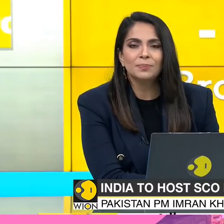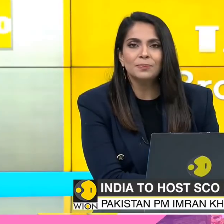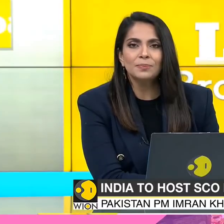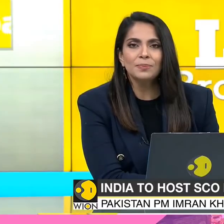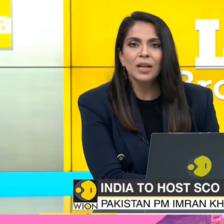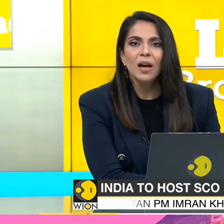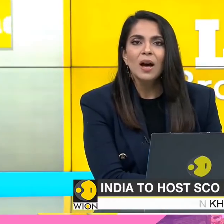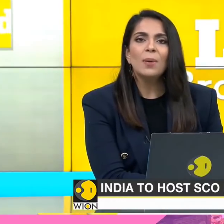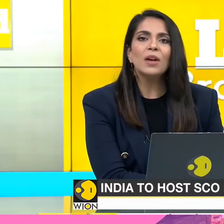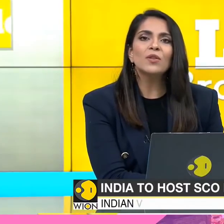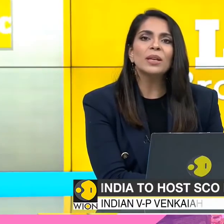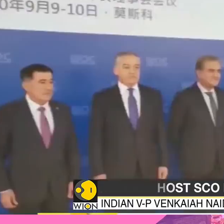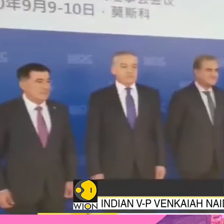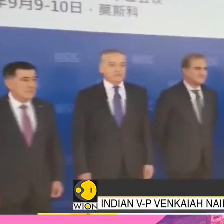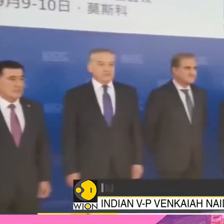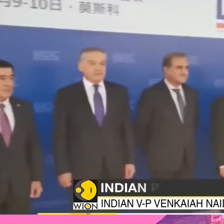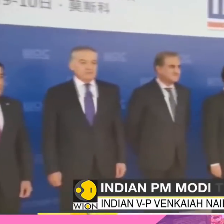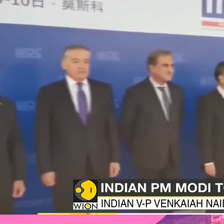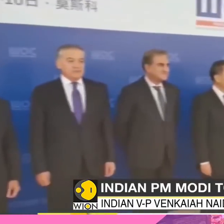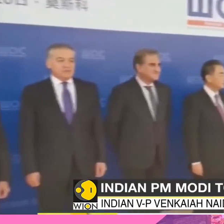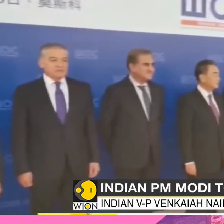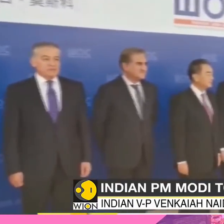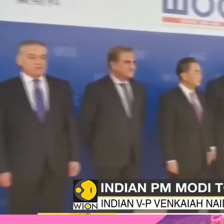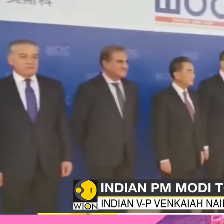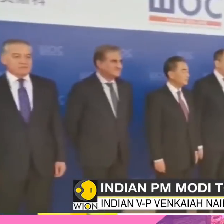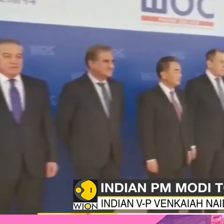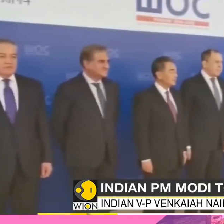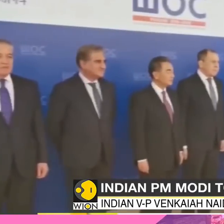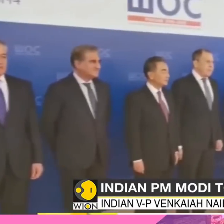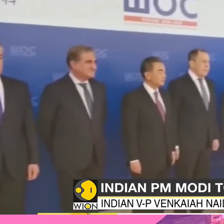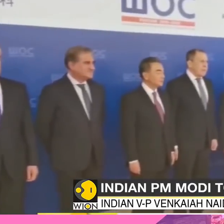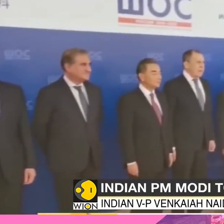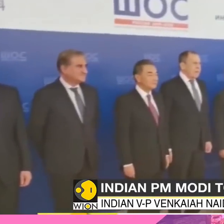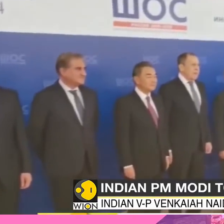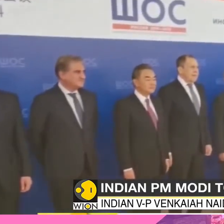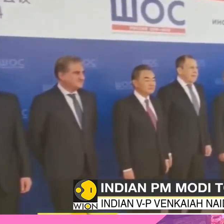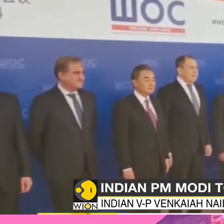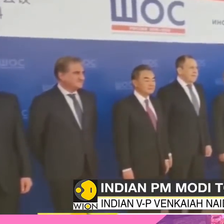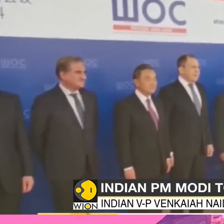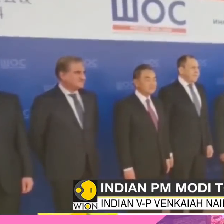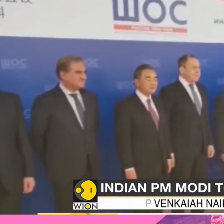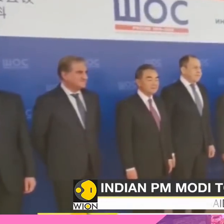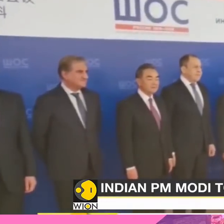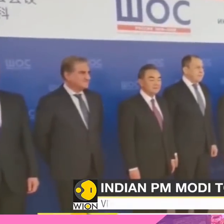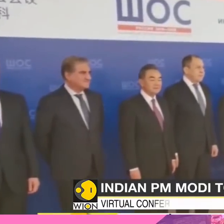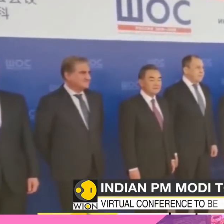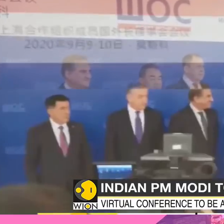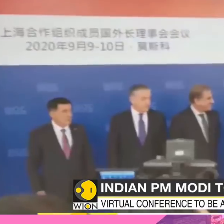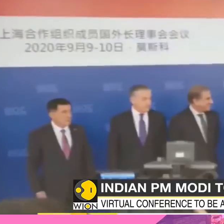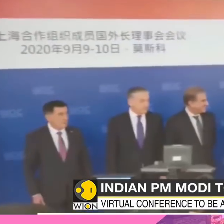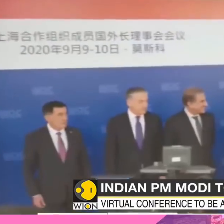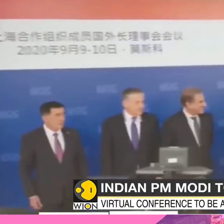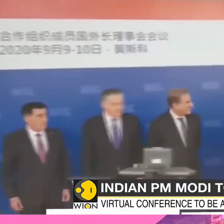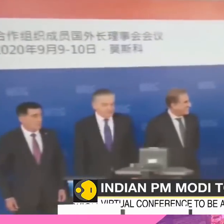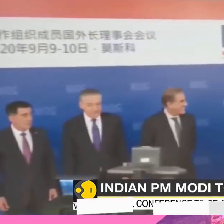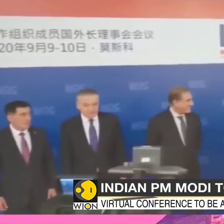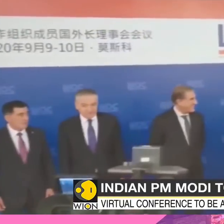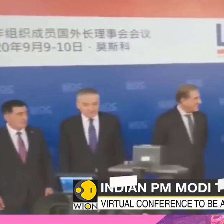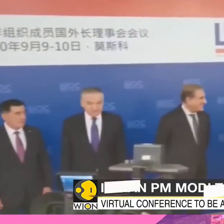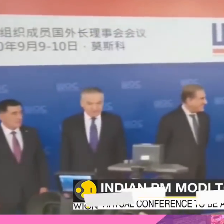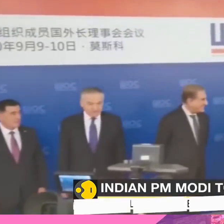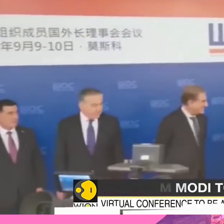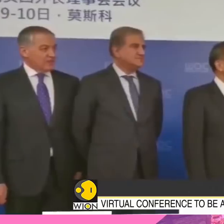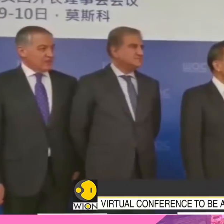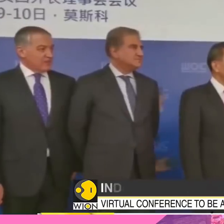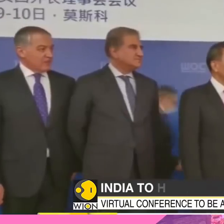meeting. Apart from the SCO member states, the four observer states of the SCO, that is Afghanistan, Belarus, Iran and Mongolia, will also